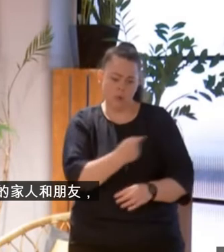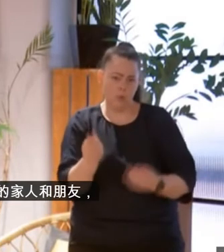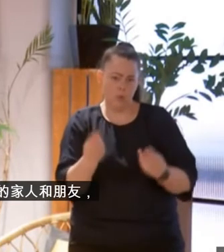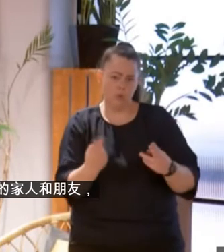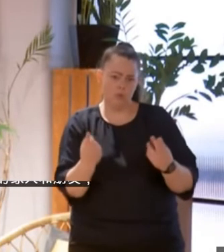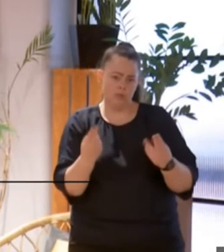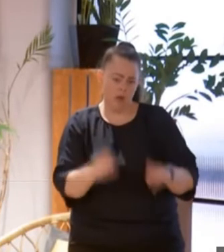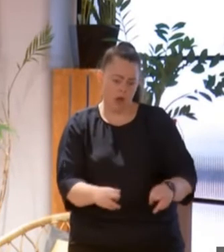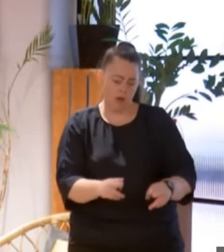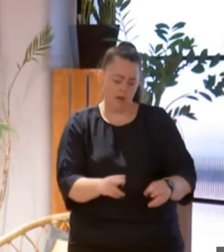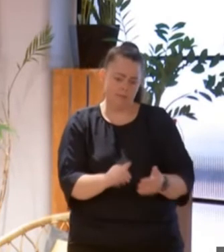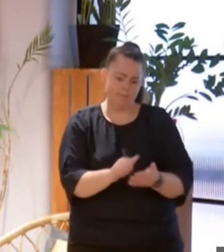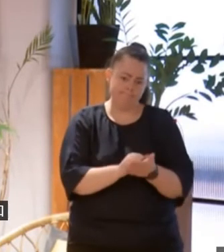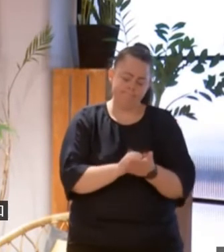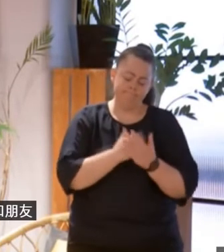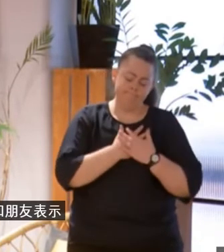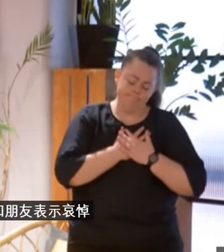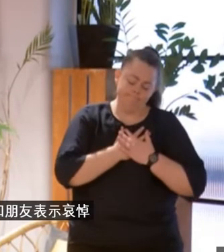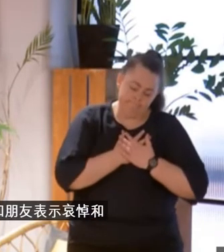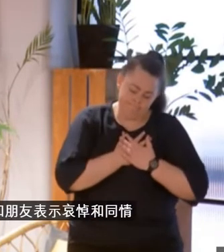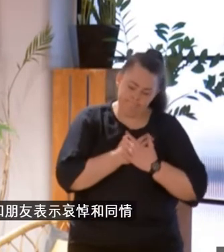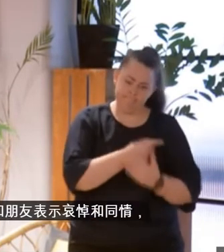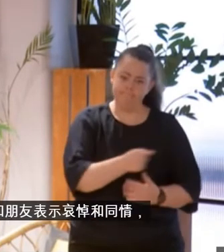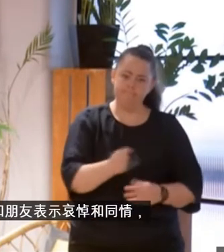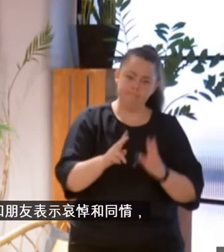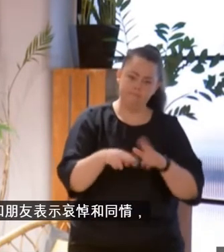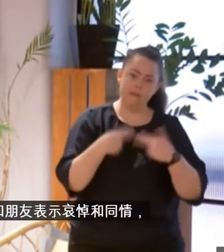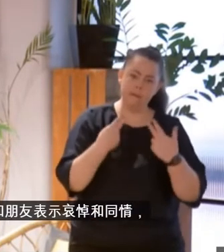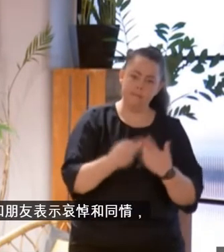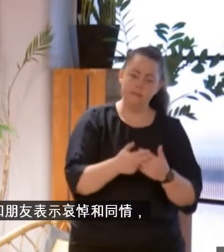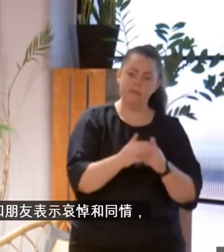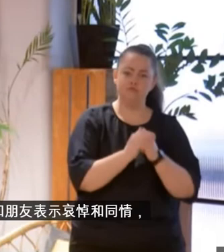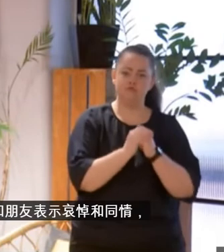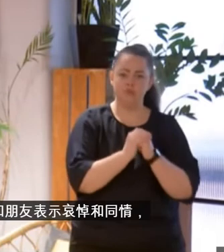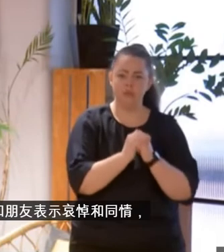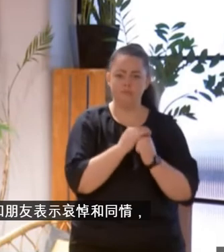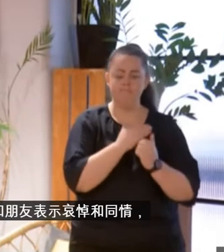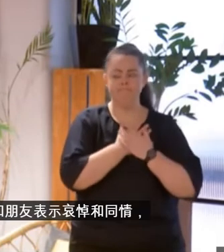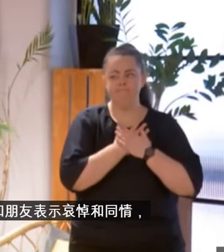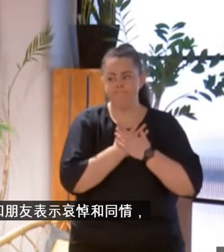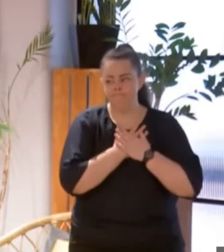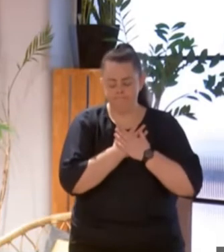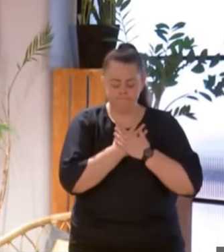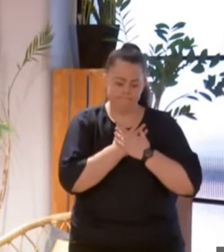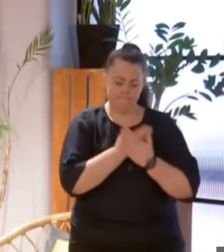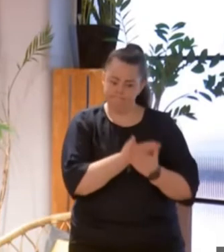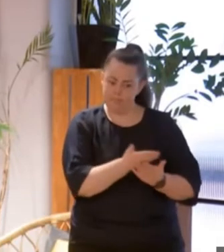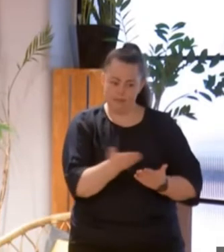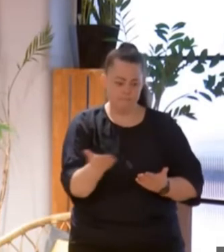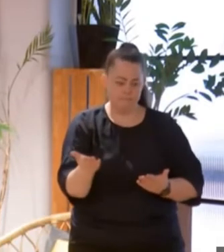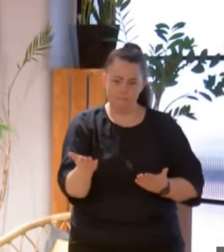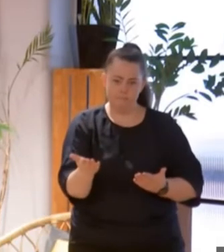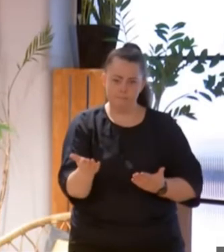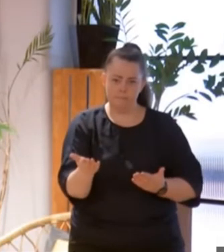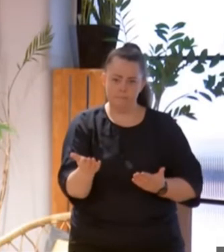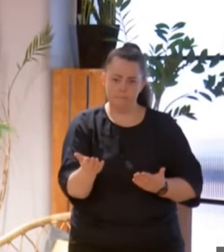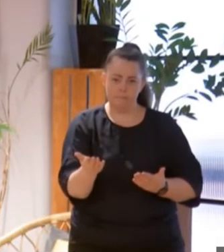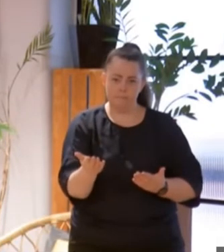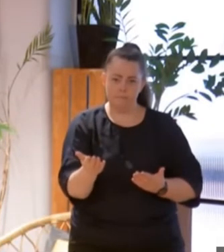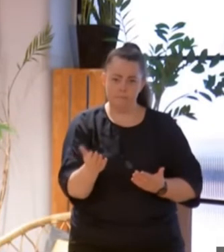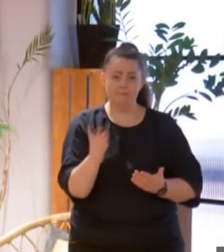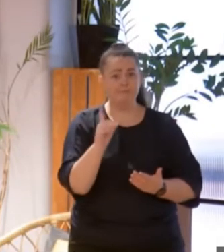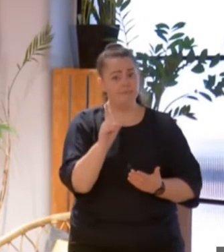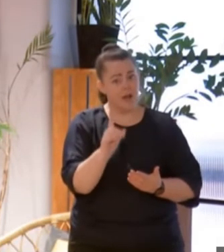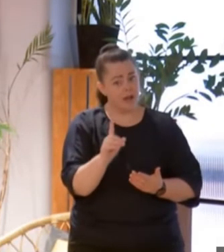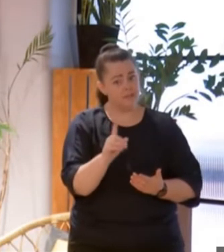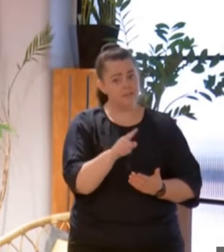and I certainly express my condolences and sympathy to the family and friends of those 14 people. But I would say we all have an